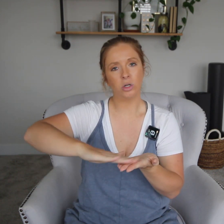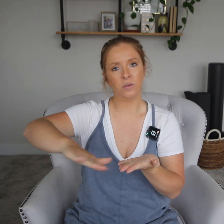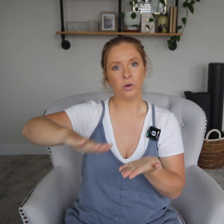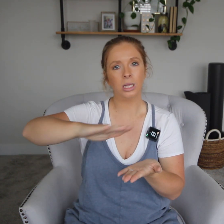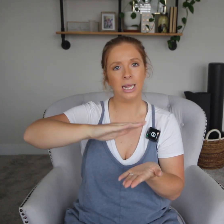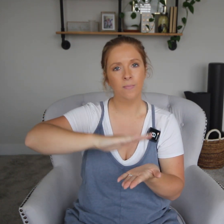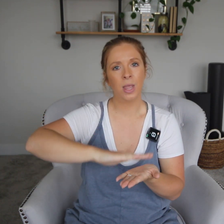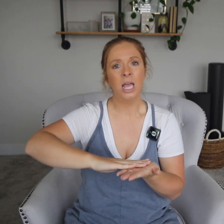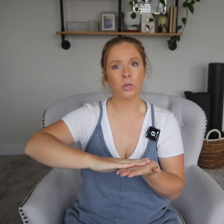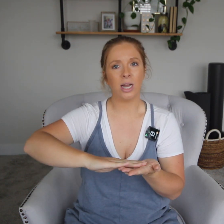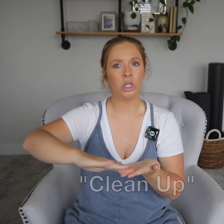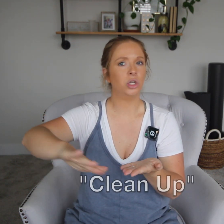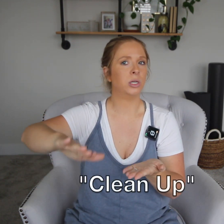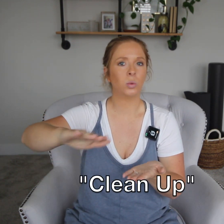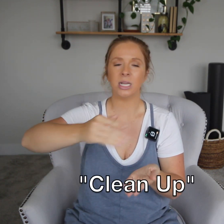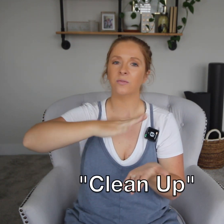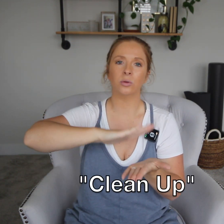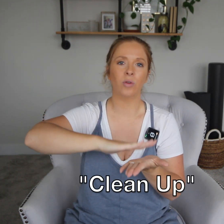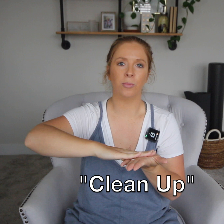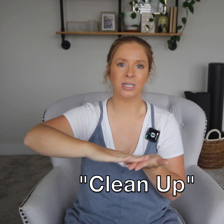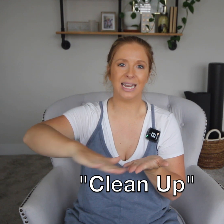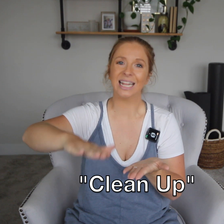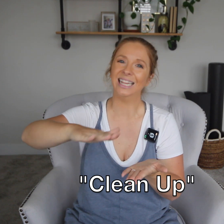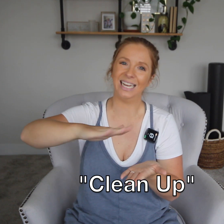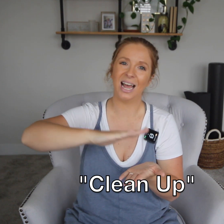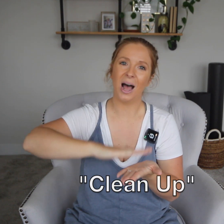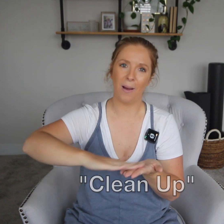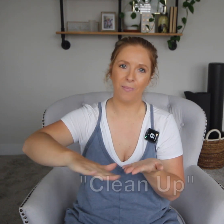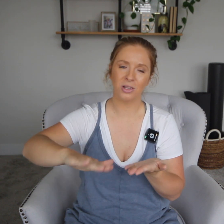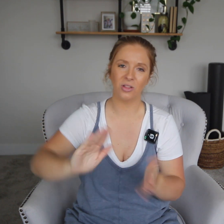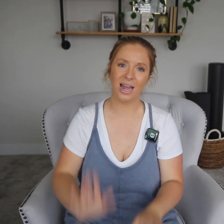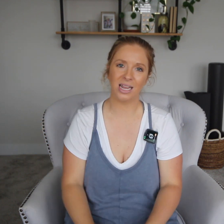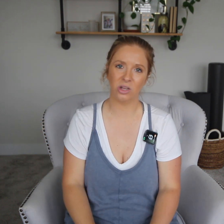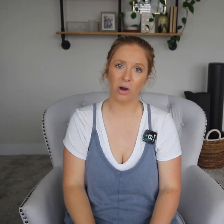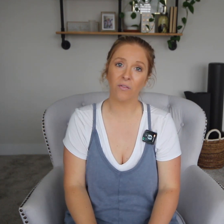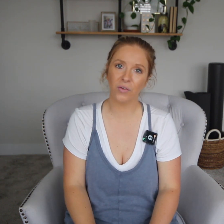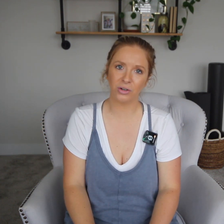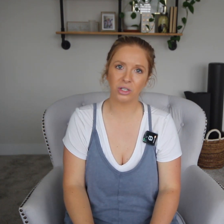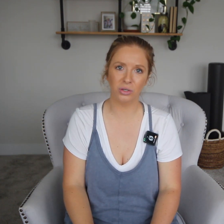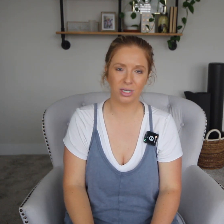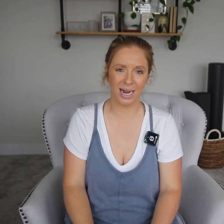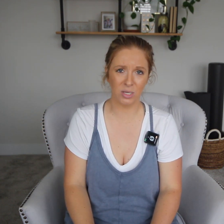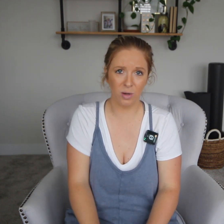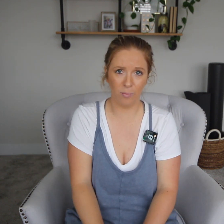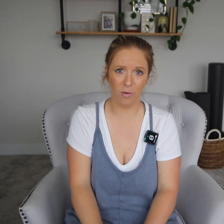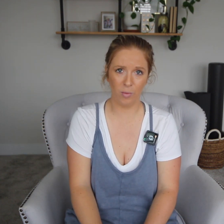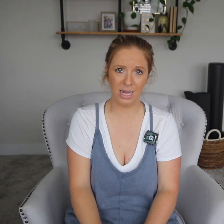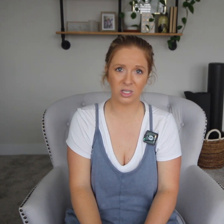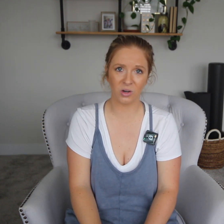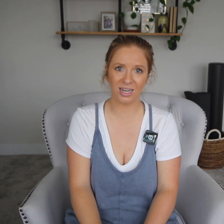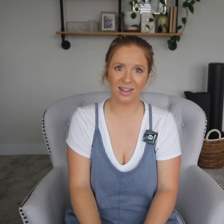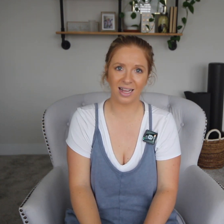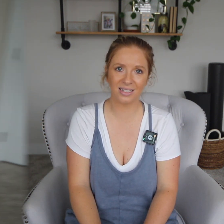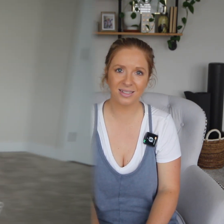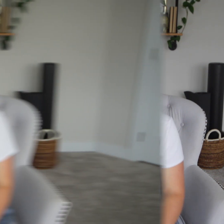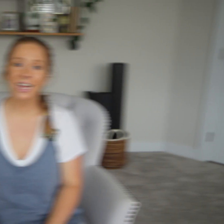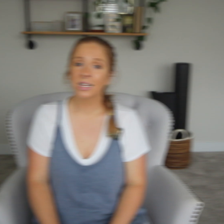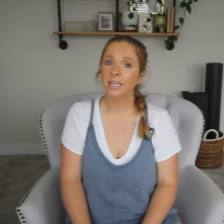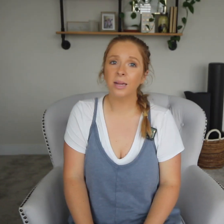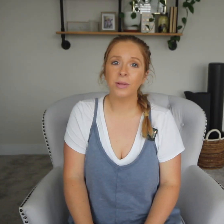for clean. So I just do it twice for representing clean up. So that is our first two signs when we get started in class. Clean up is a